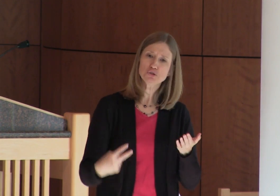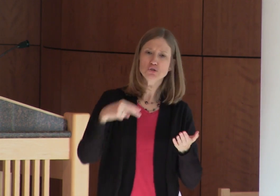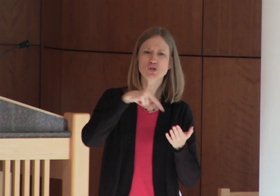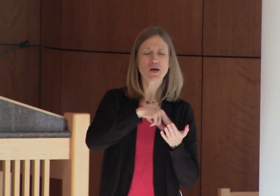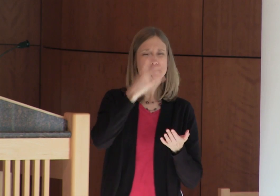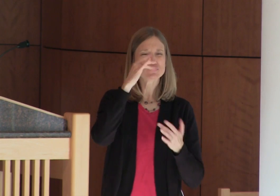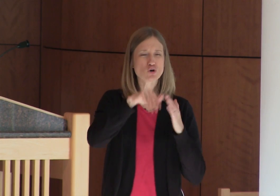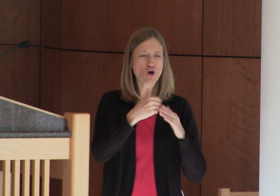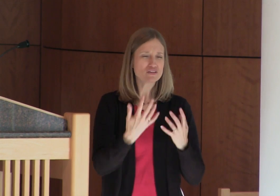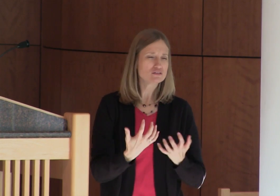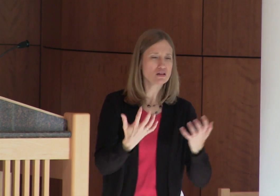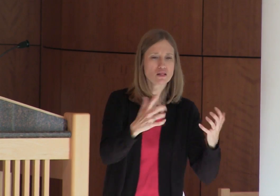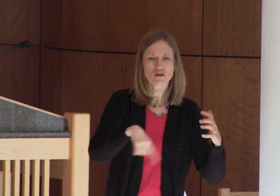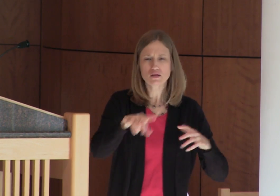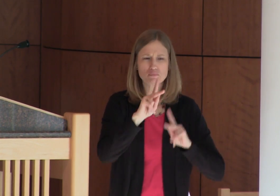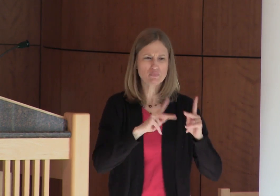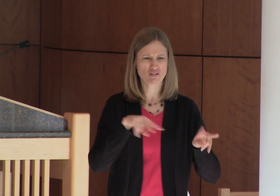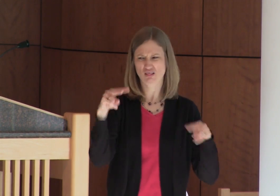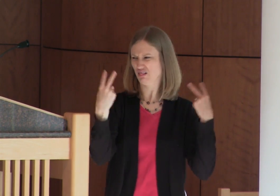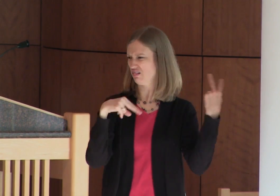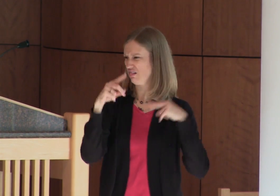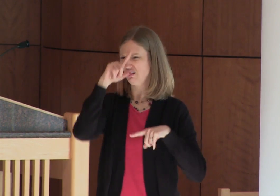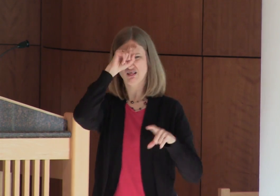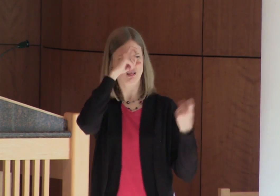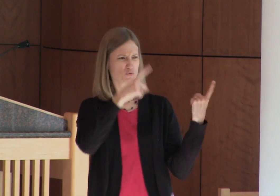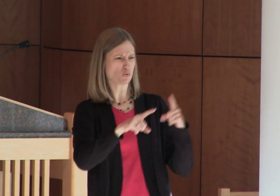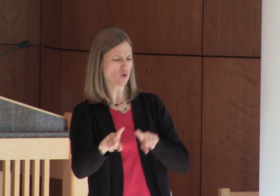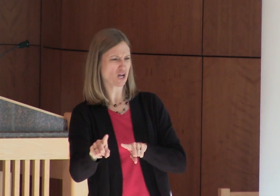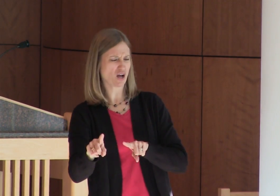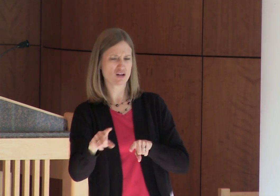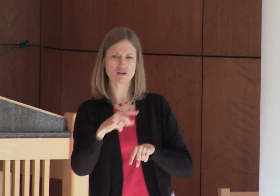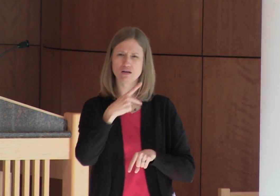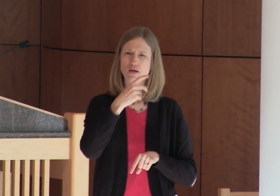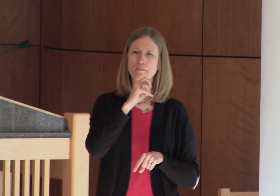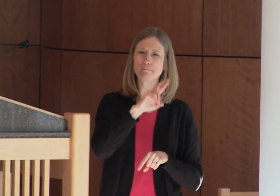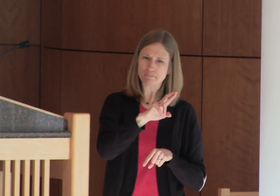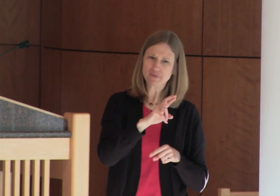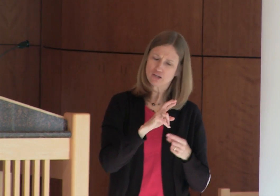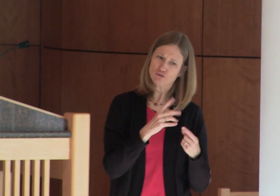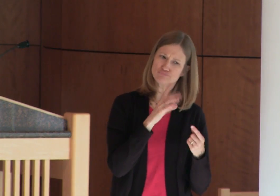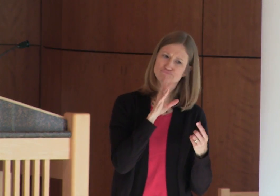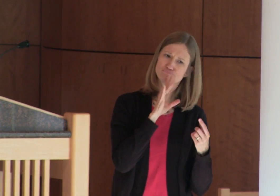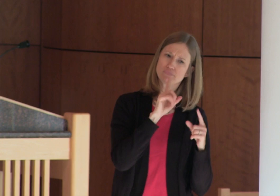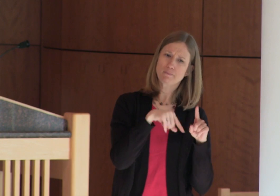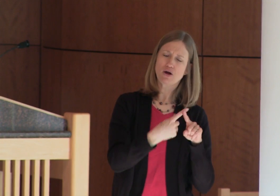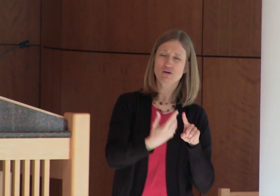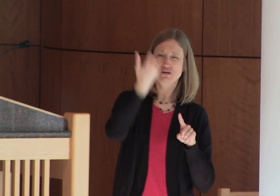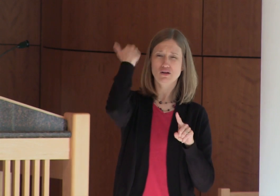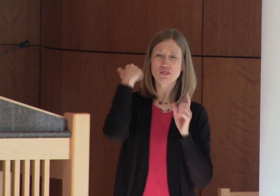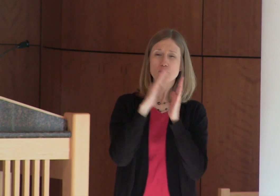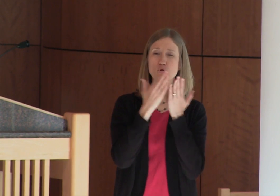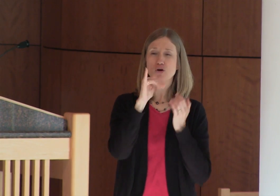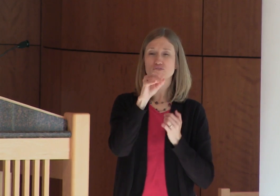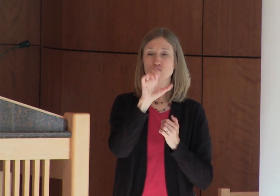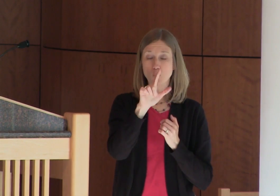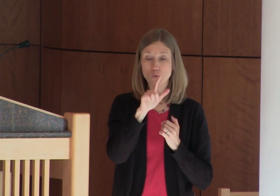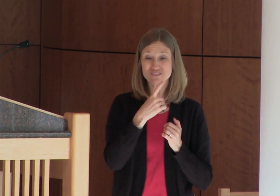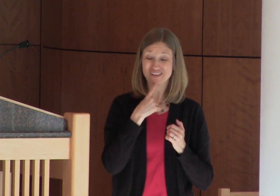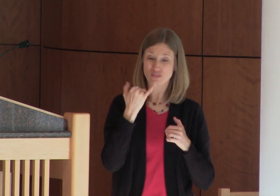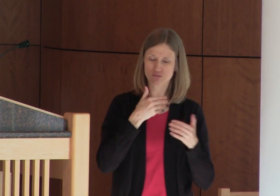strange goings-ons on the day of Pentecost, he quotes a verse from the book of Joel. And he says, "In the last days, it